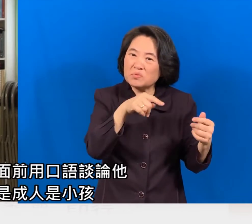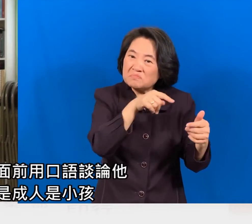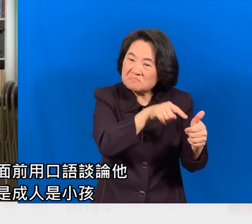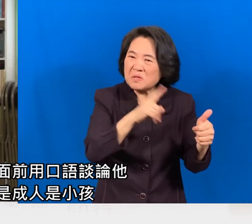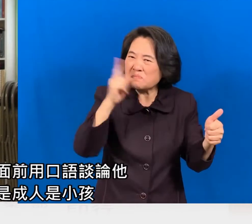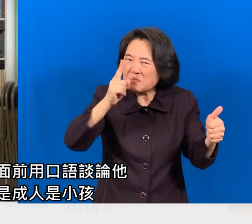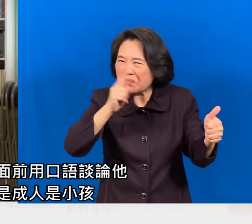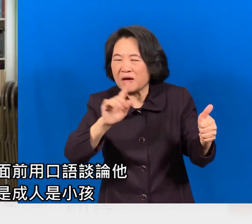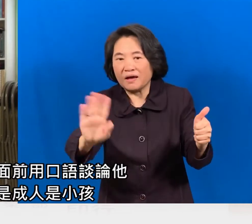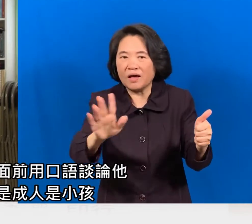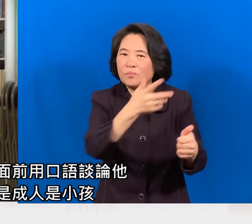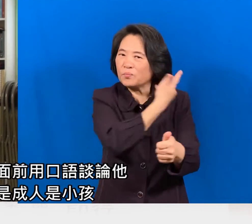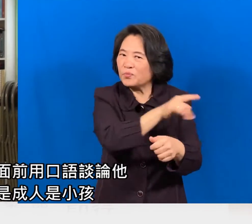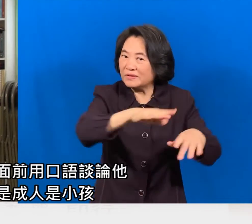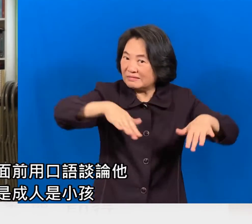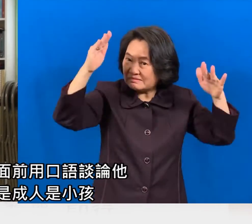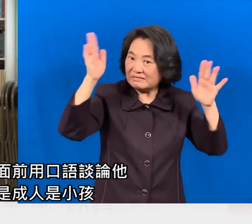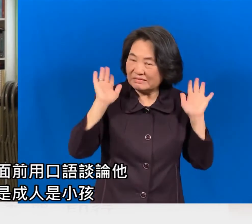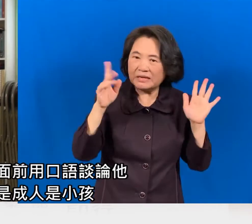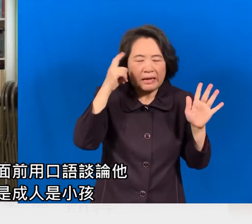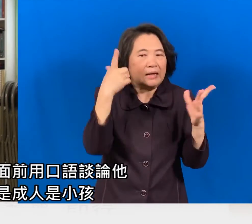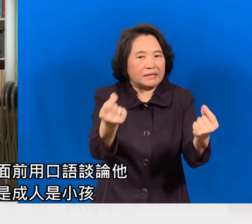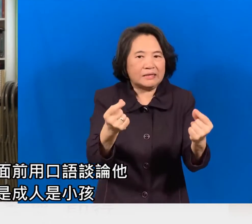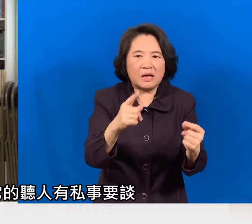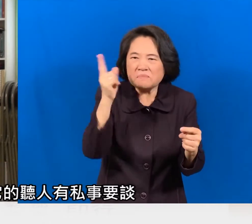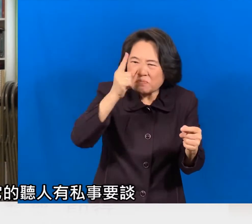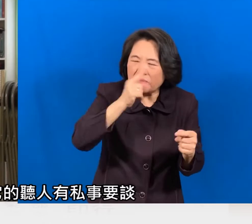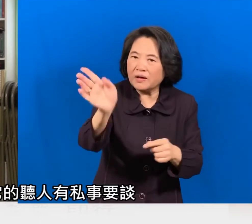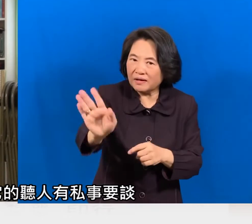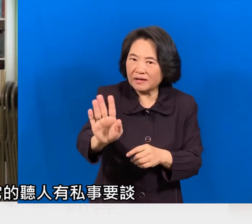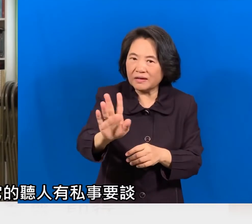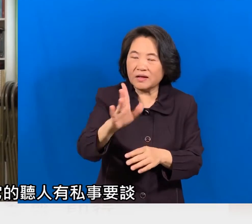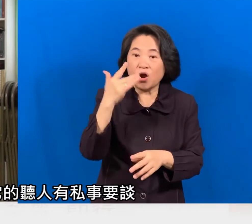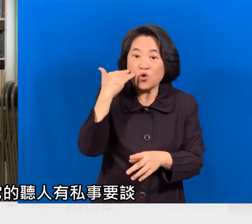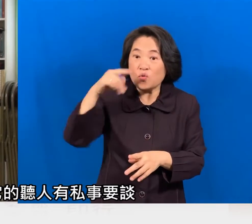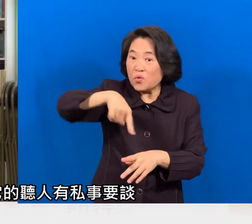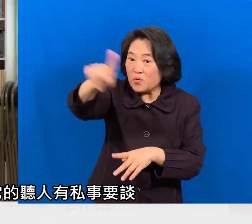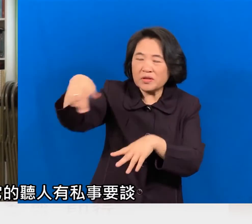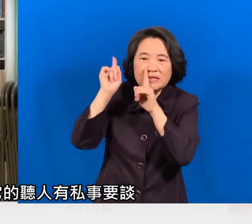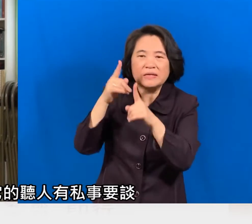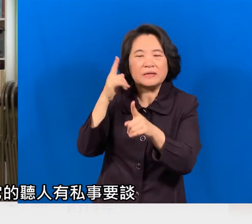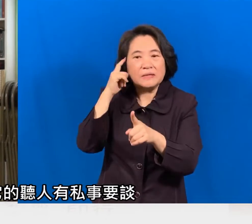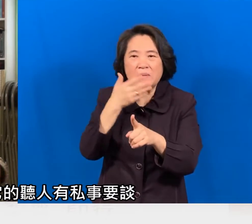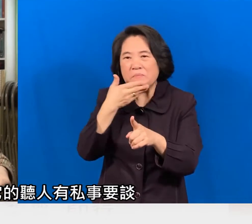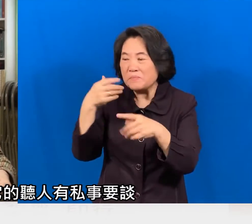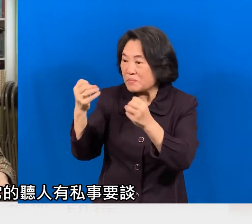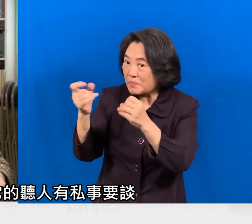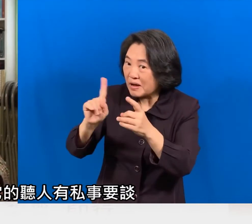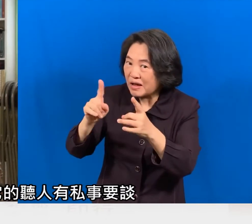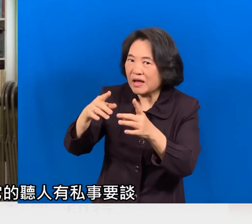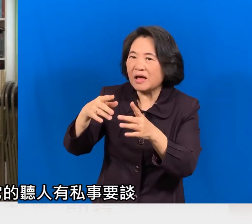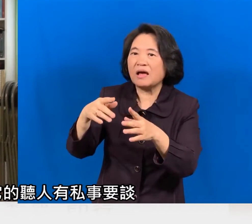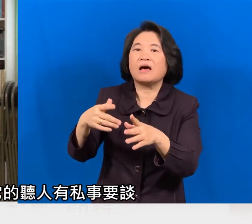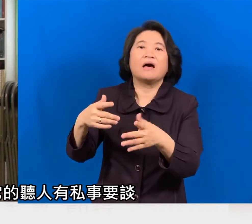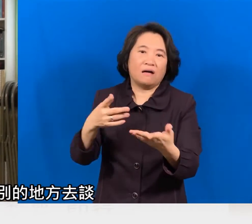his presence, whether he is an adult or a child. If you have something private that you wish to discuss with another